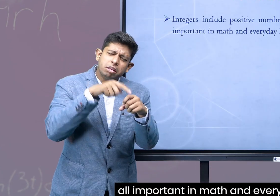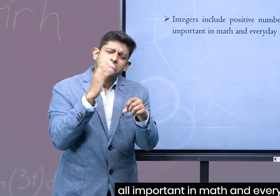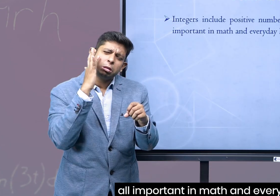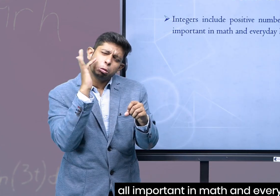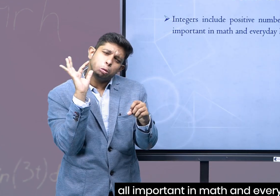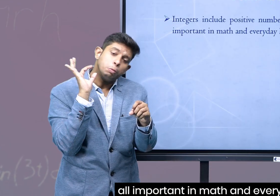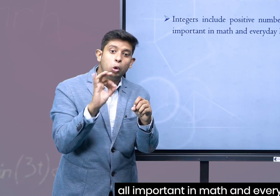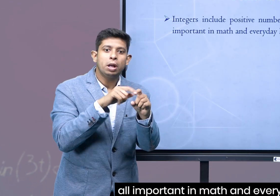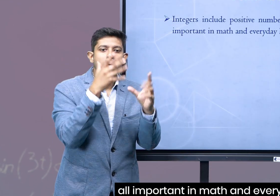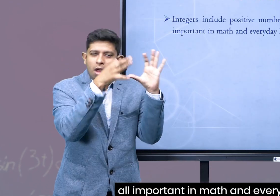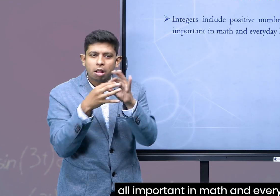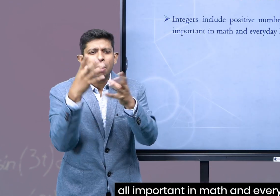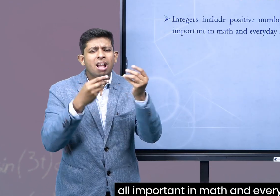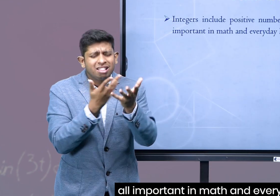math and everyday life.